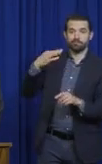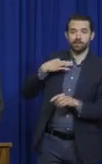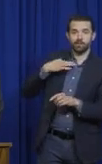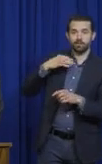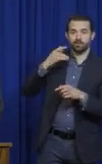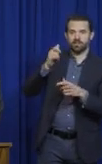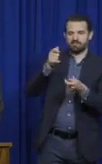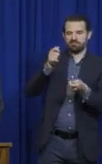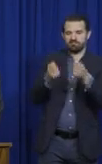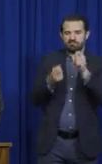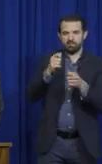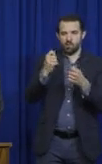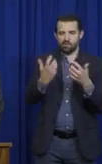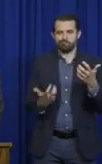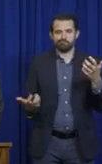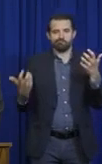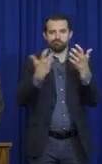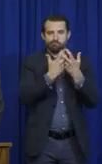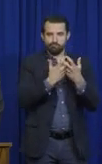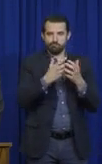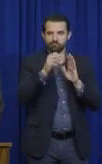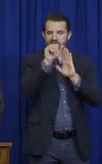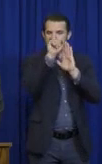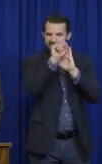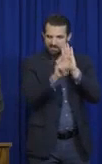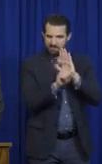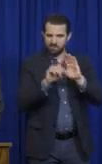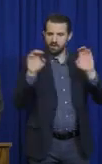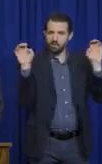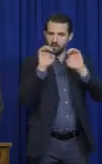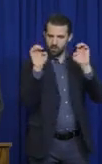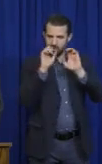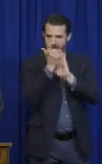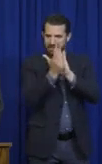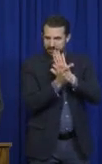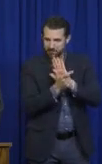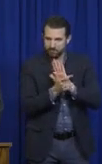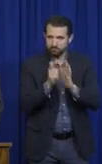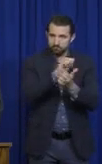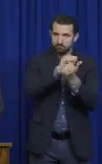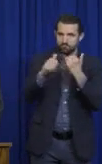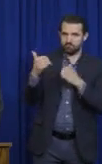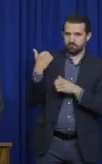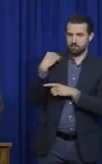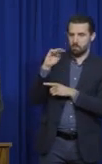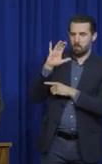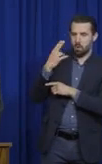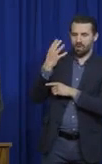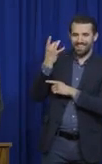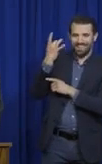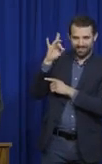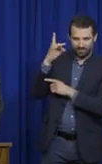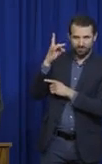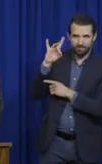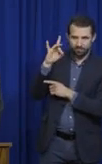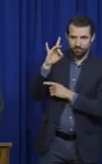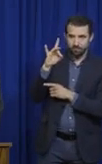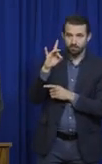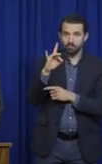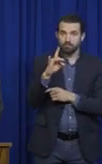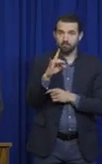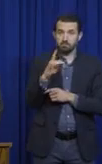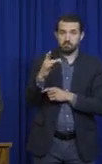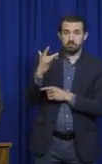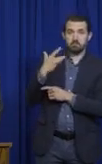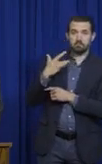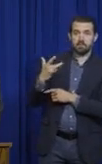emergency legislation, which was passed on March 18th. That eliminated the waiting week for